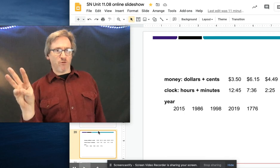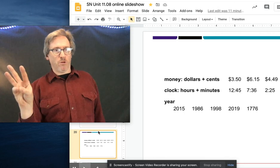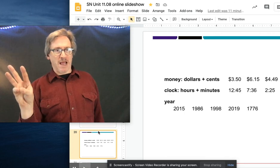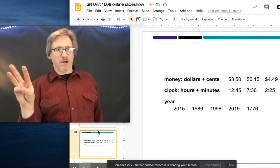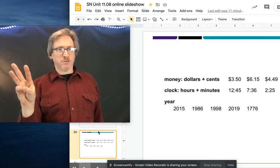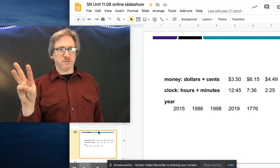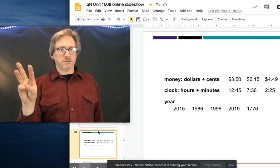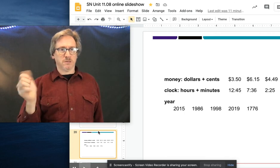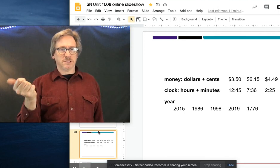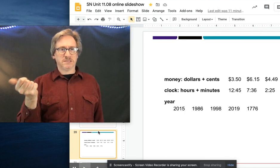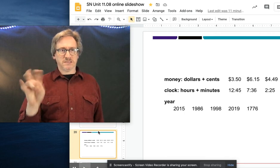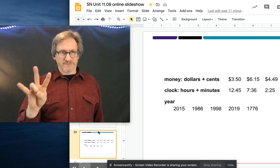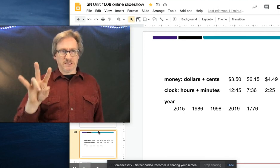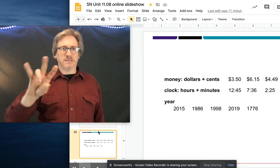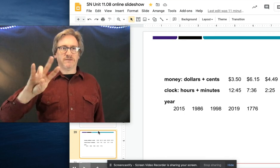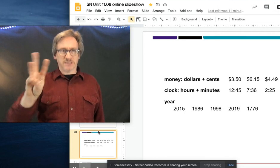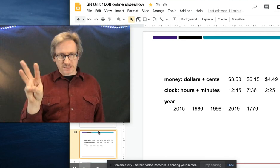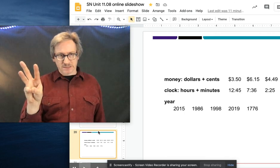that I can roll out.